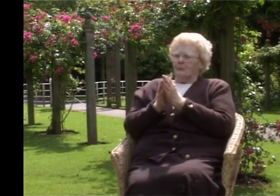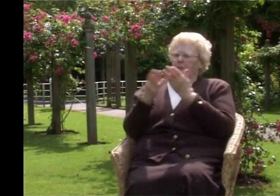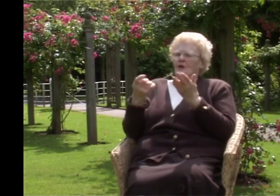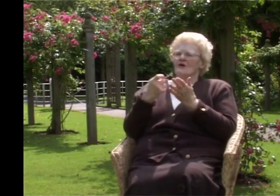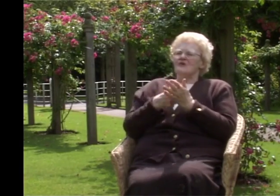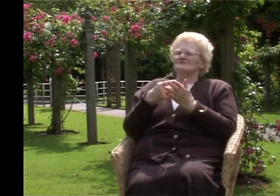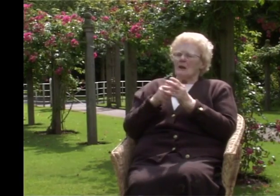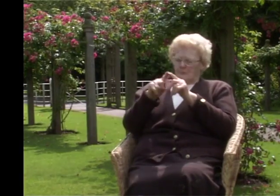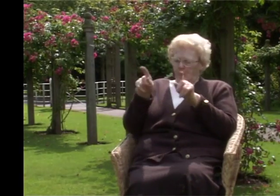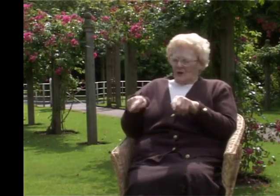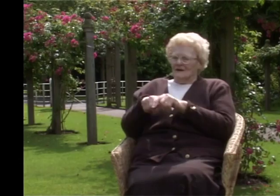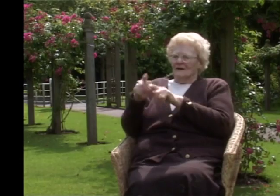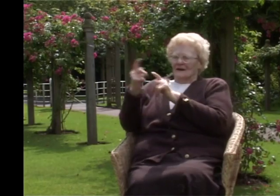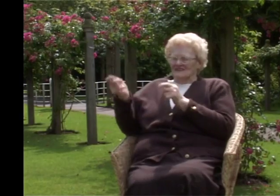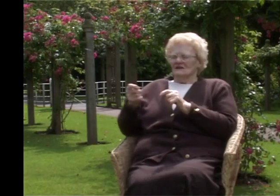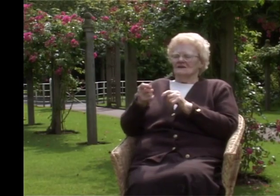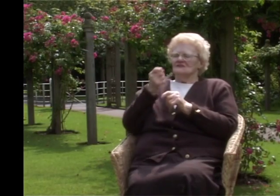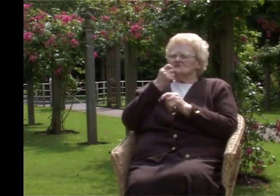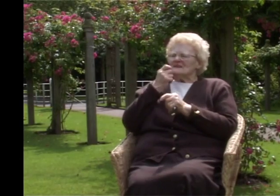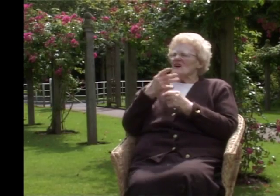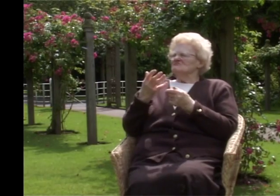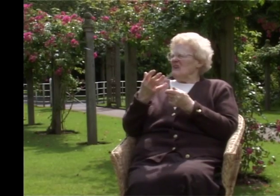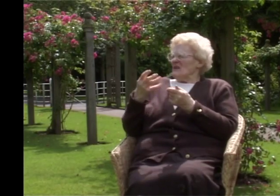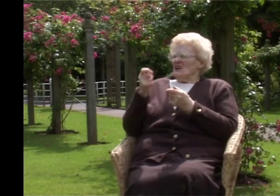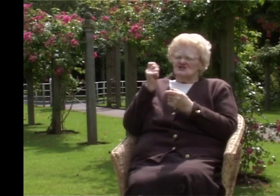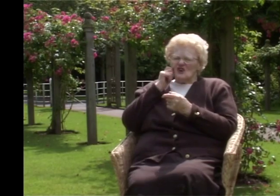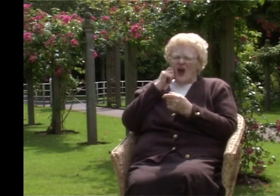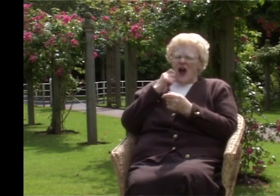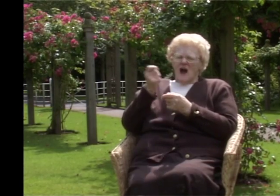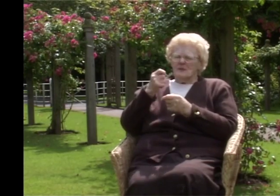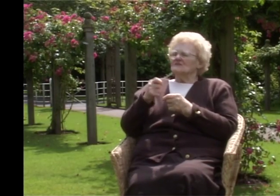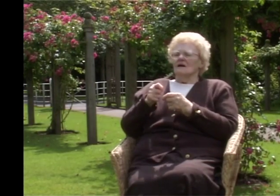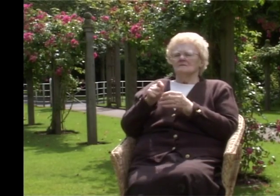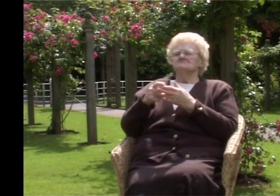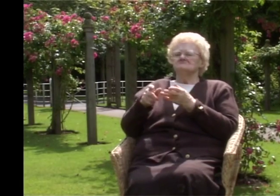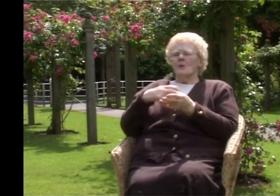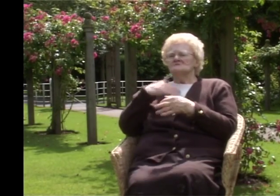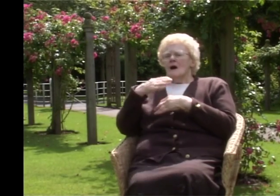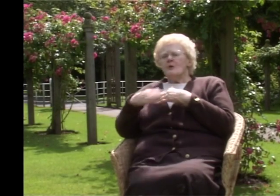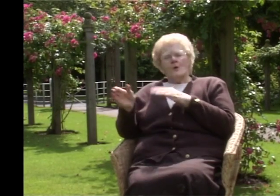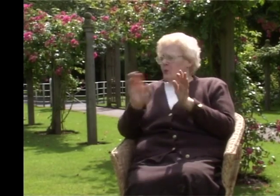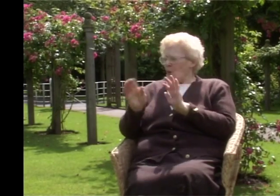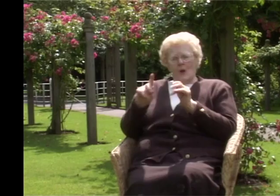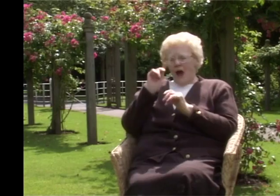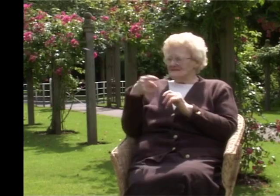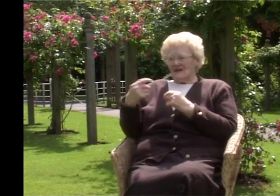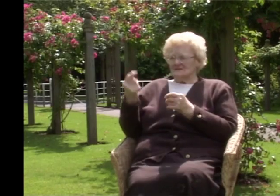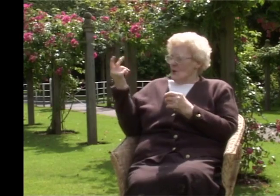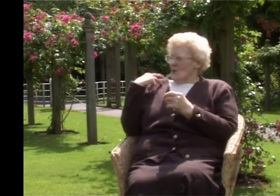would want sweets, sugar, butter. They would sometimes ask for more, but we wouldn't allow that.